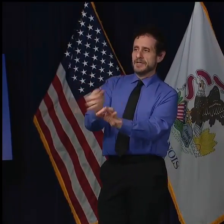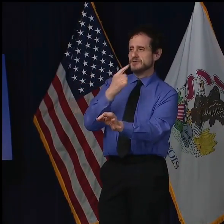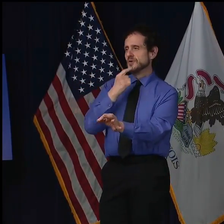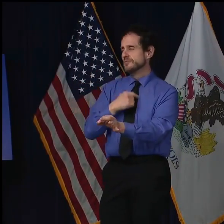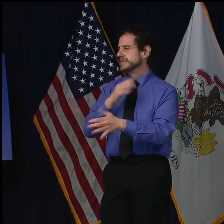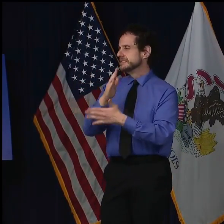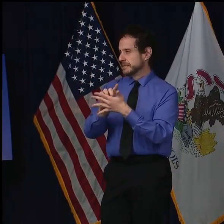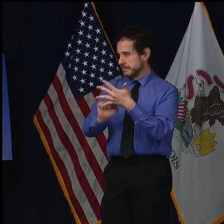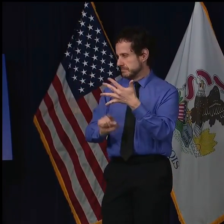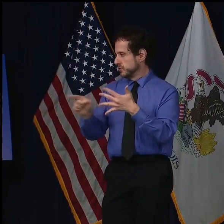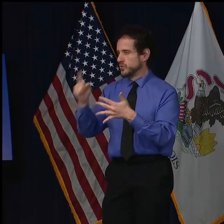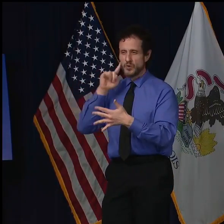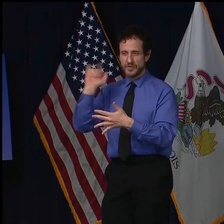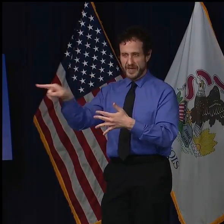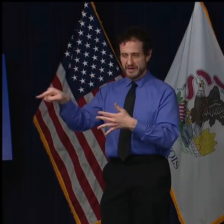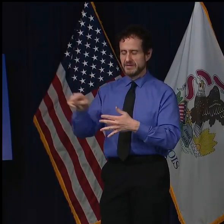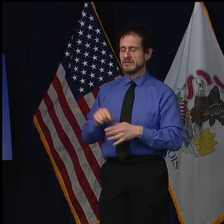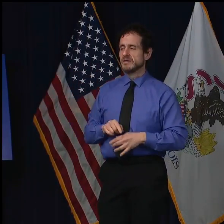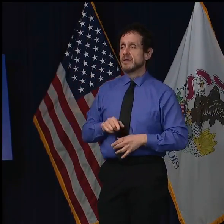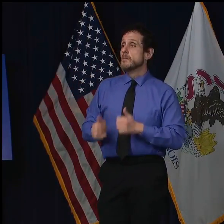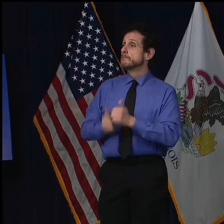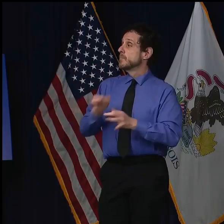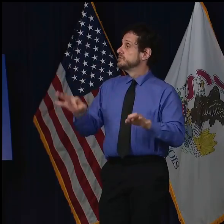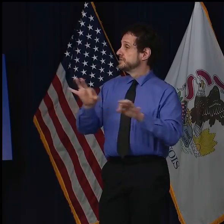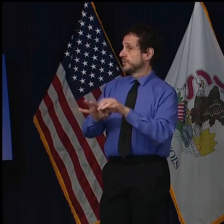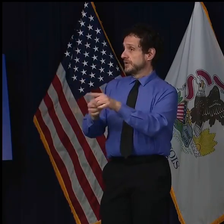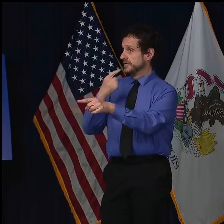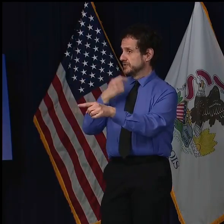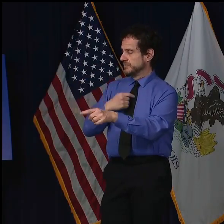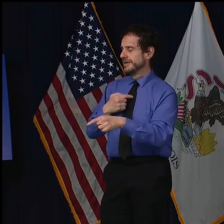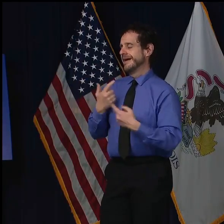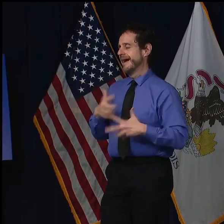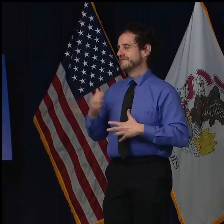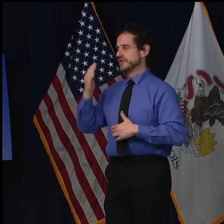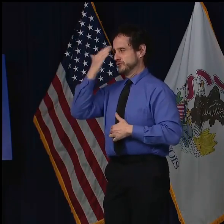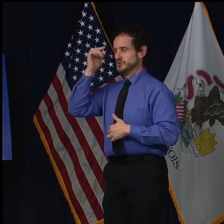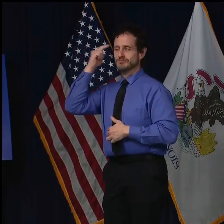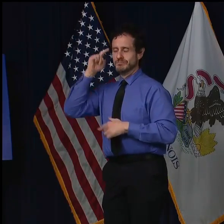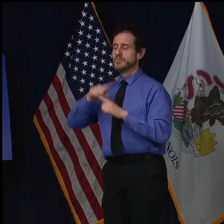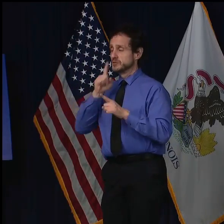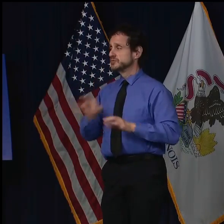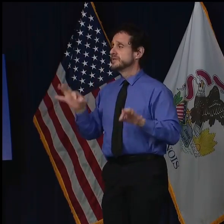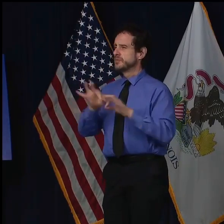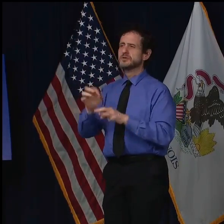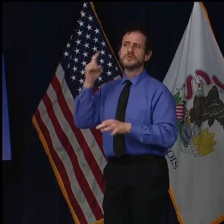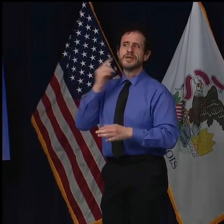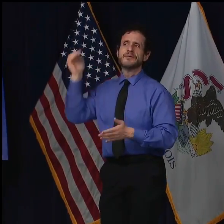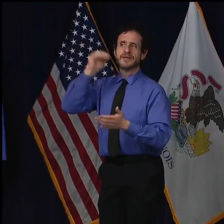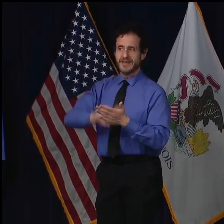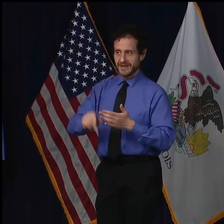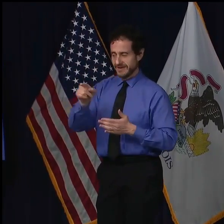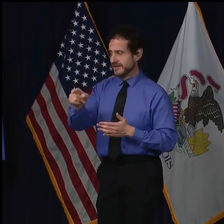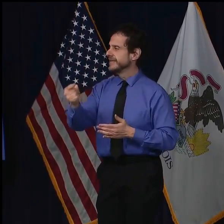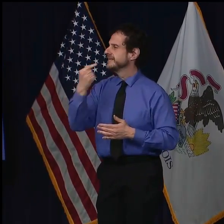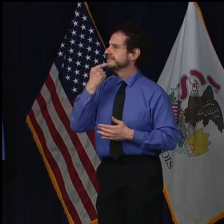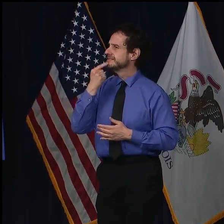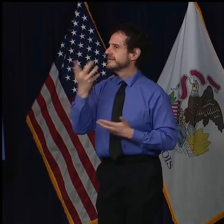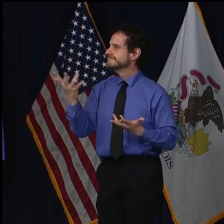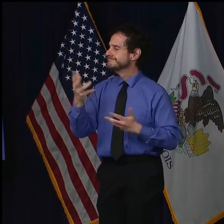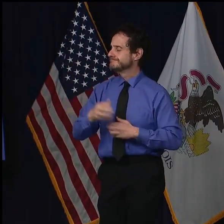to me. And I think the most important thing that he said, which I already knew, but it's important to hear it over and over again, which